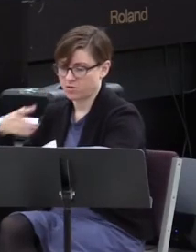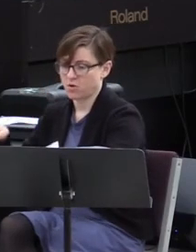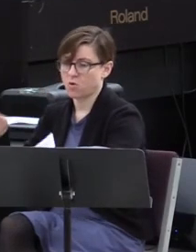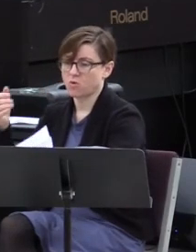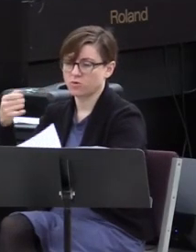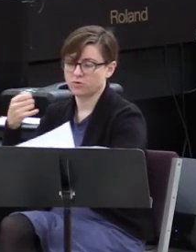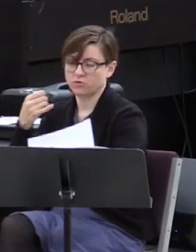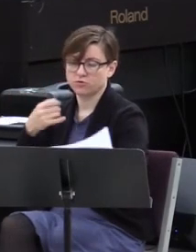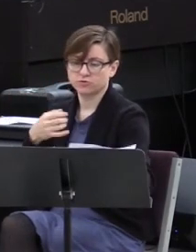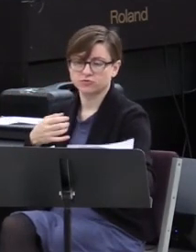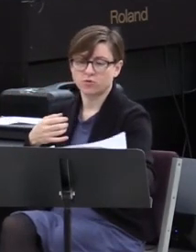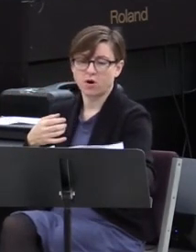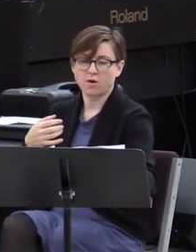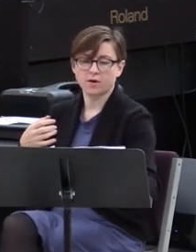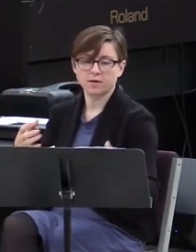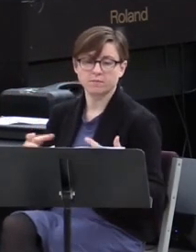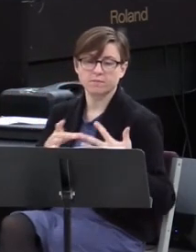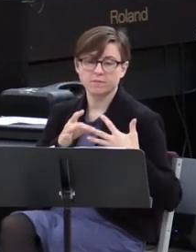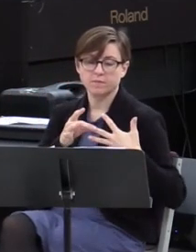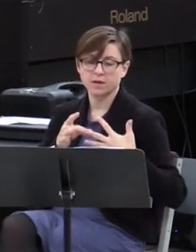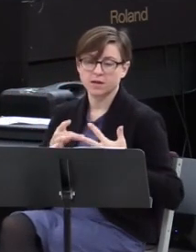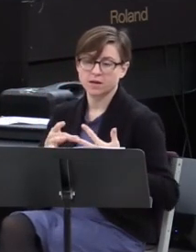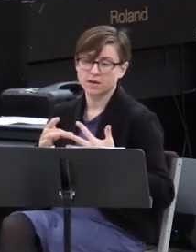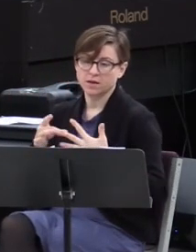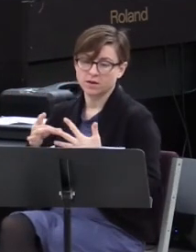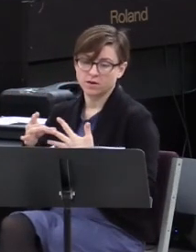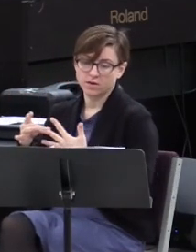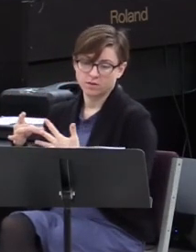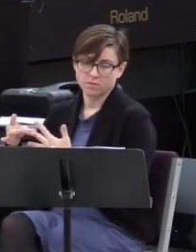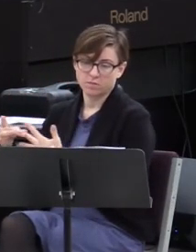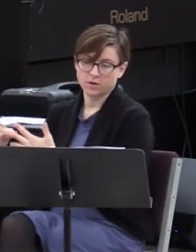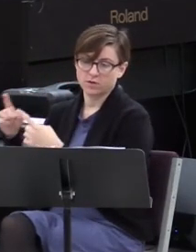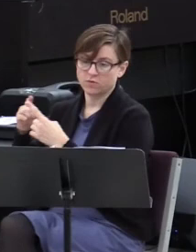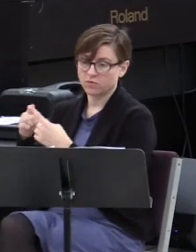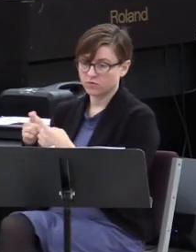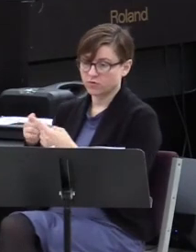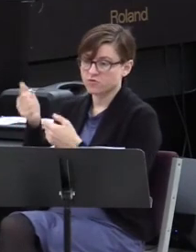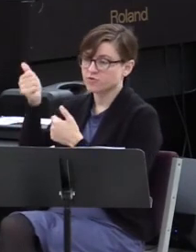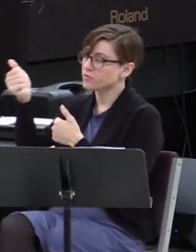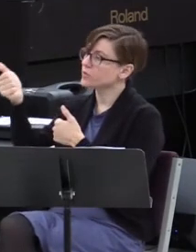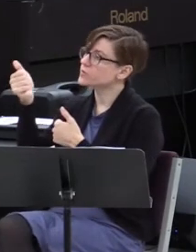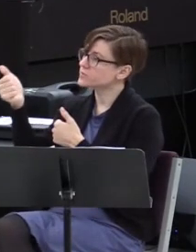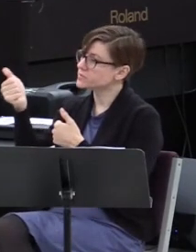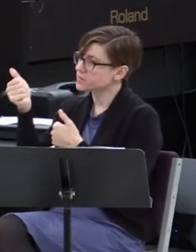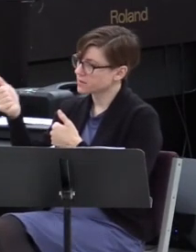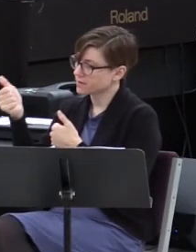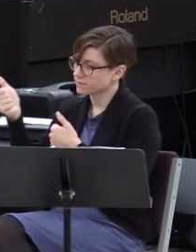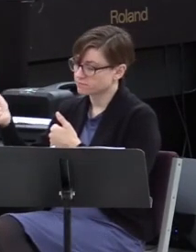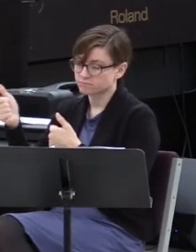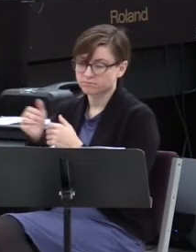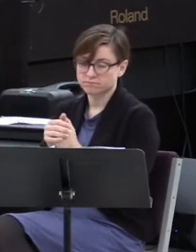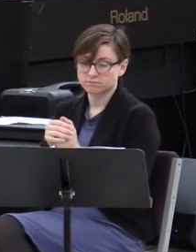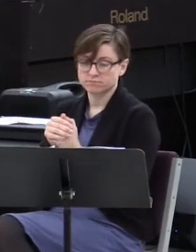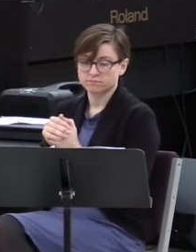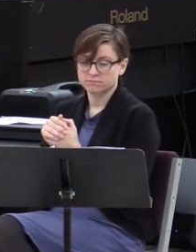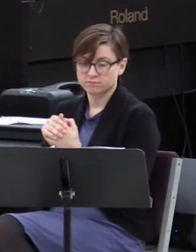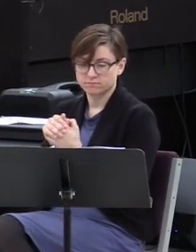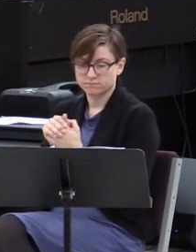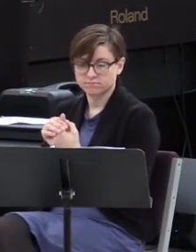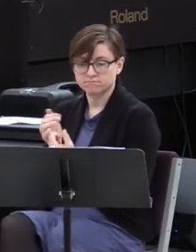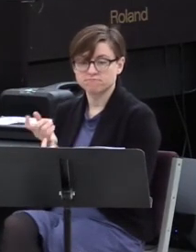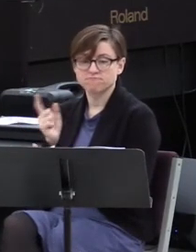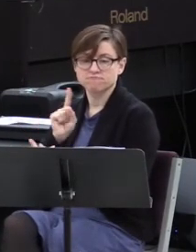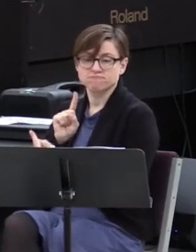I know you're drawing me to yourself. Lead me, Lord,